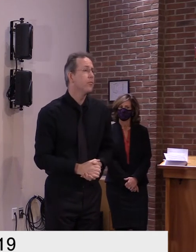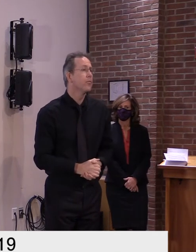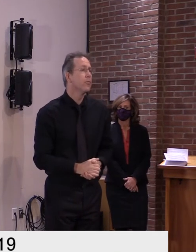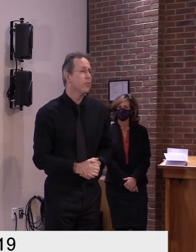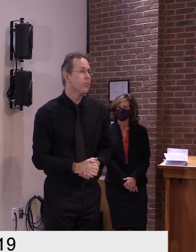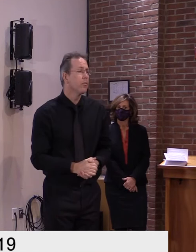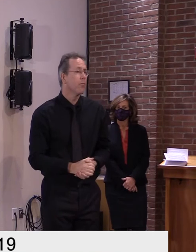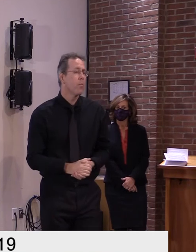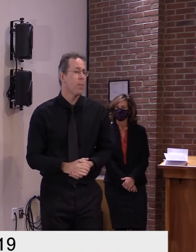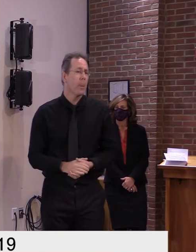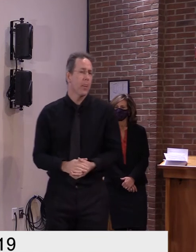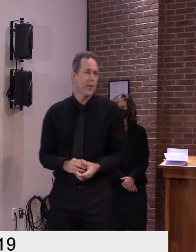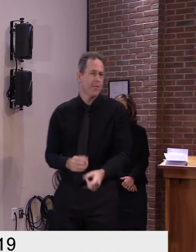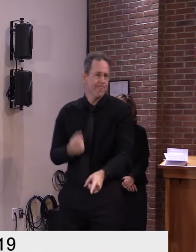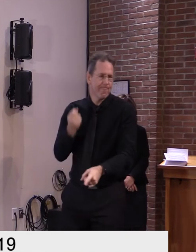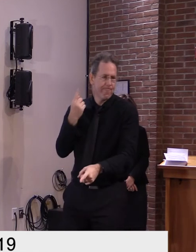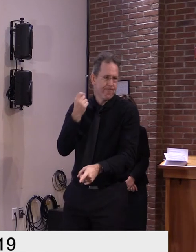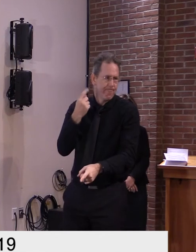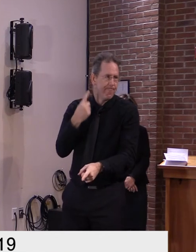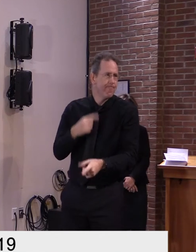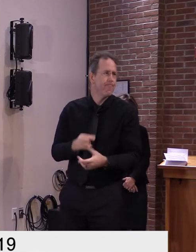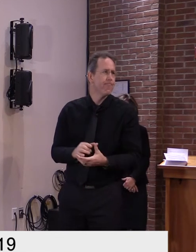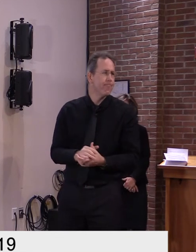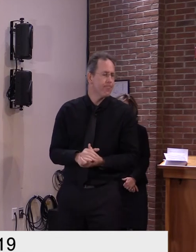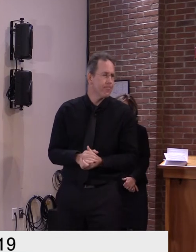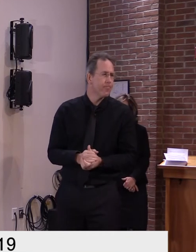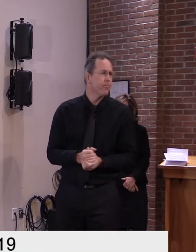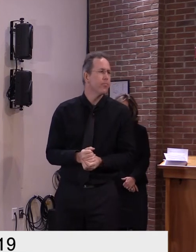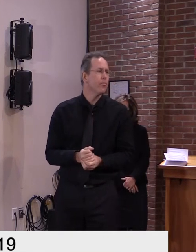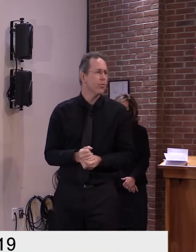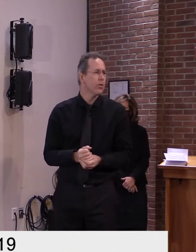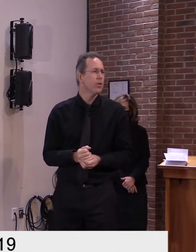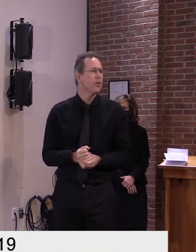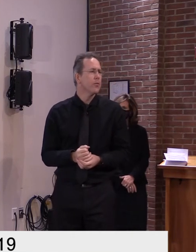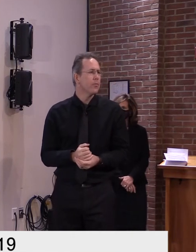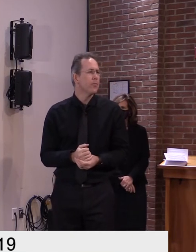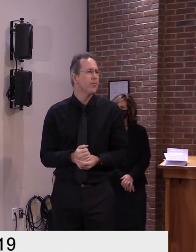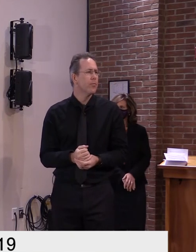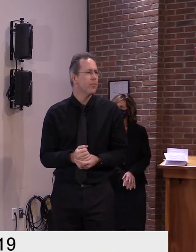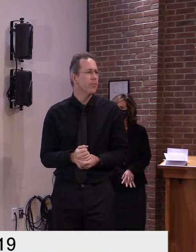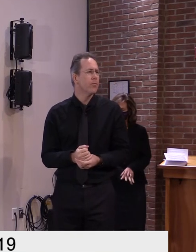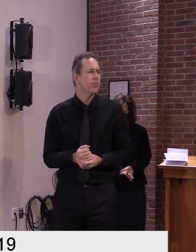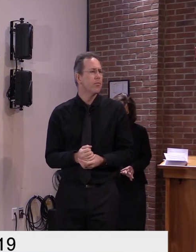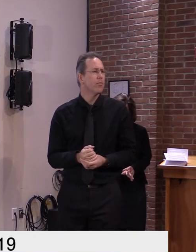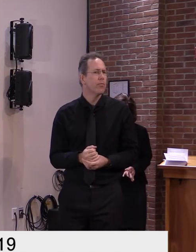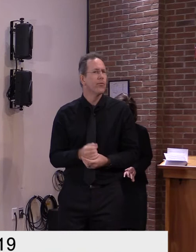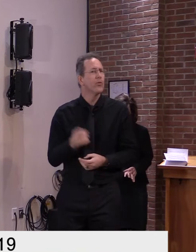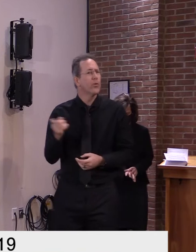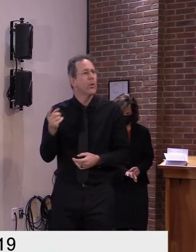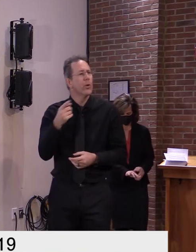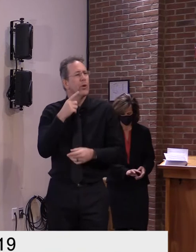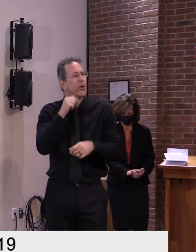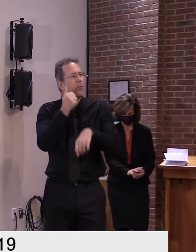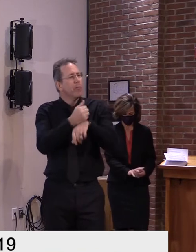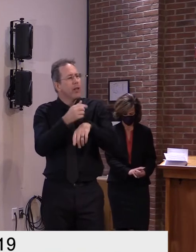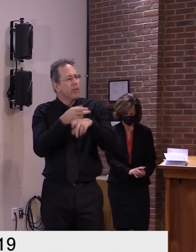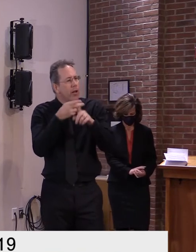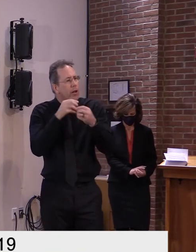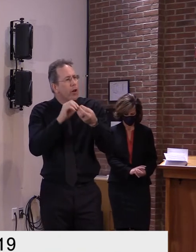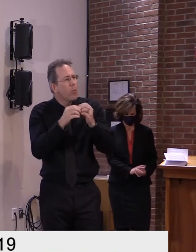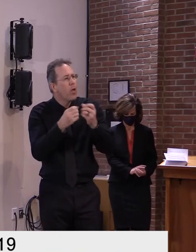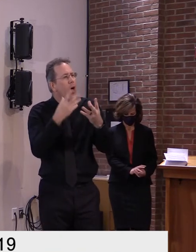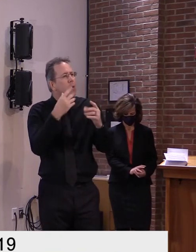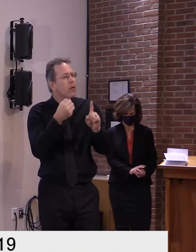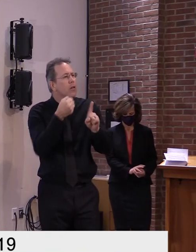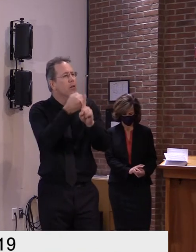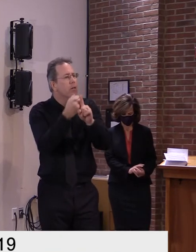Understood. And when you mentioned that case counts, these metrics need to dip from current levels for those restrictions on